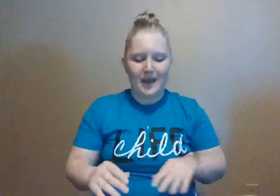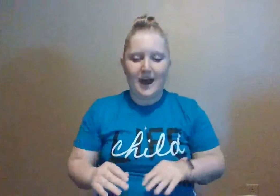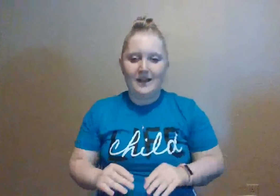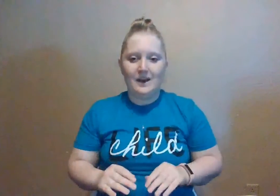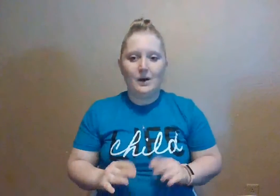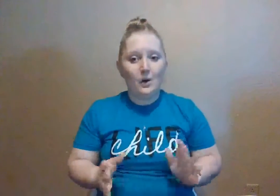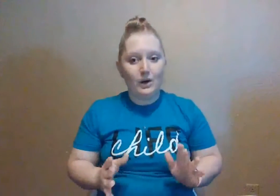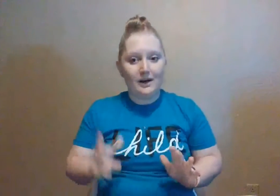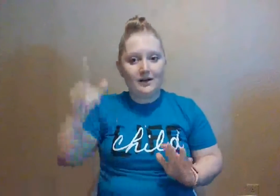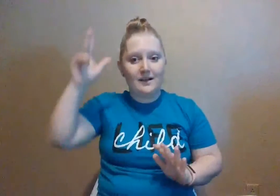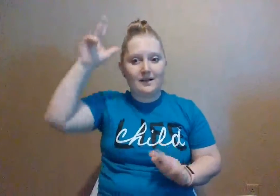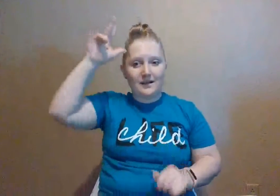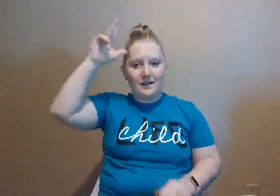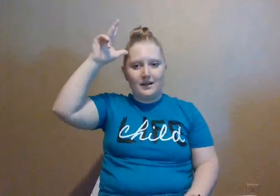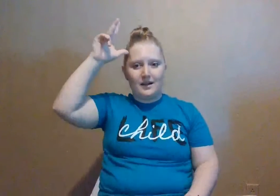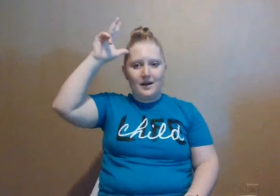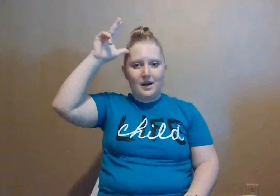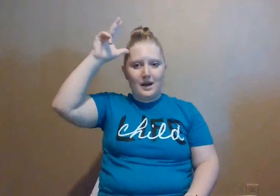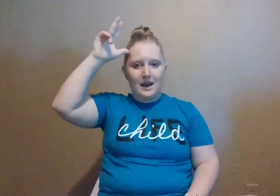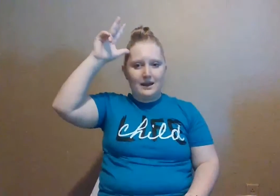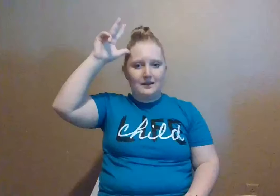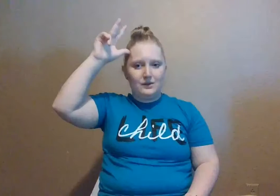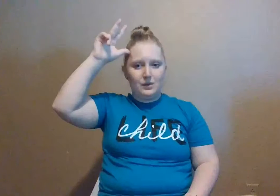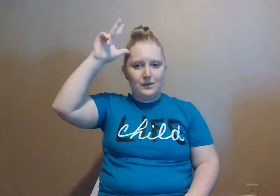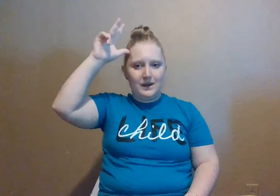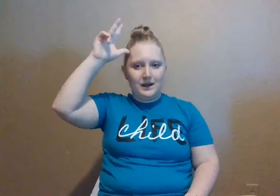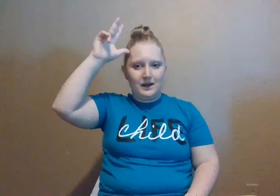And then horse is two fingers